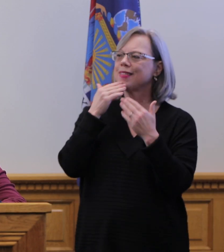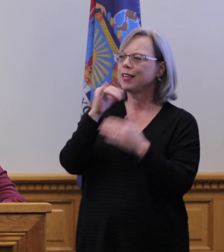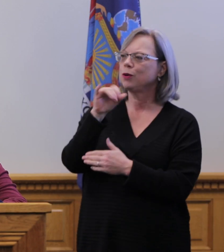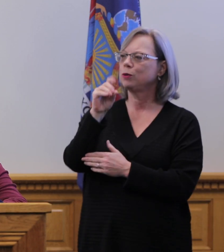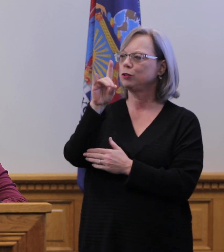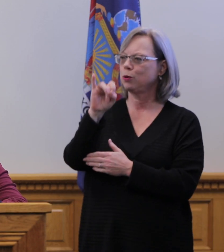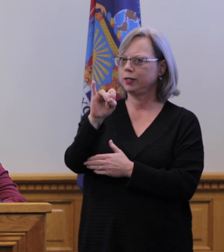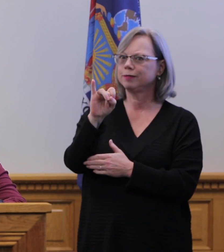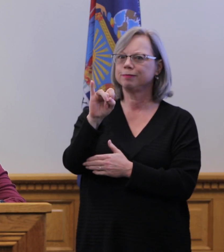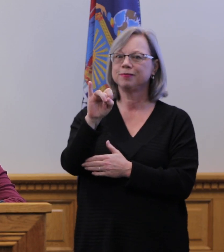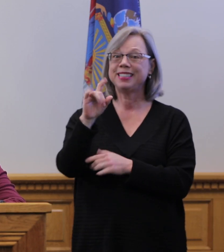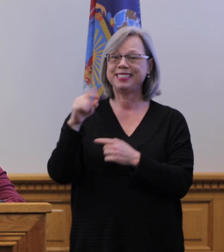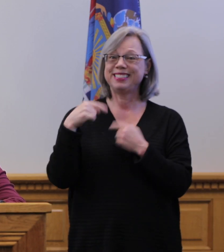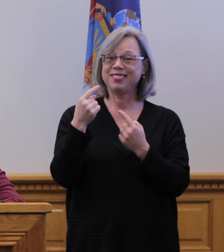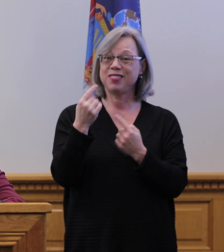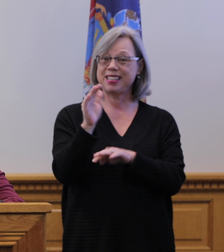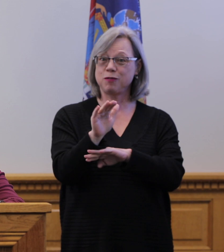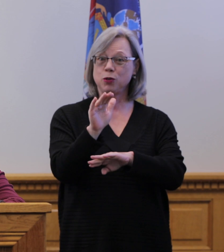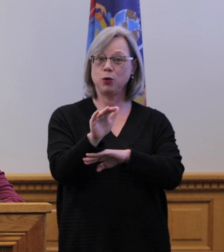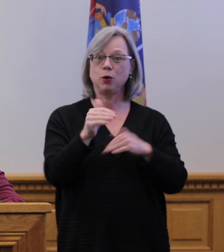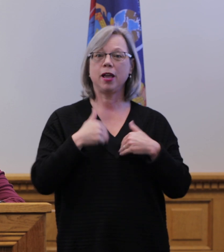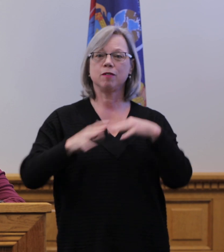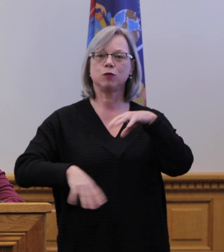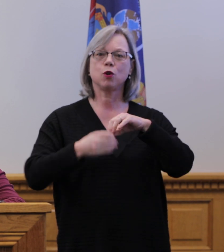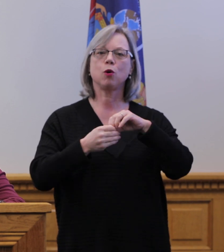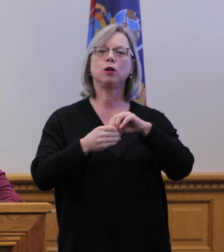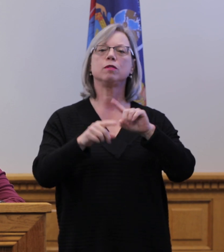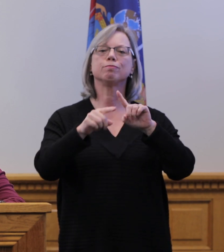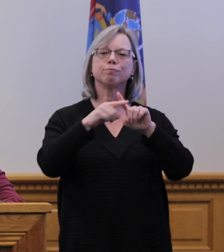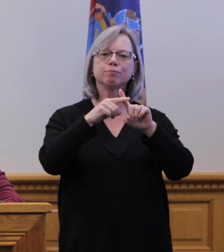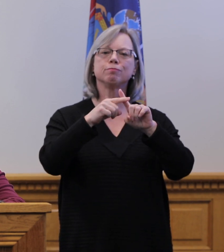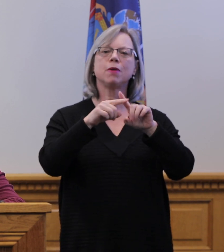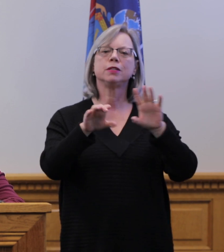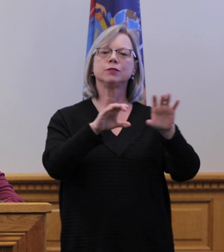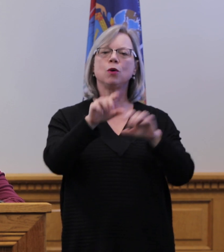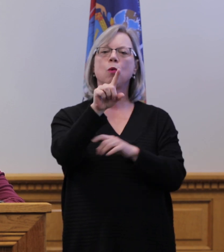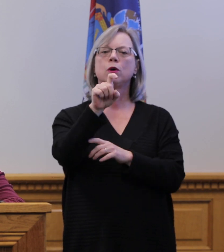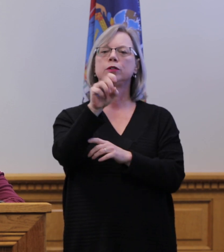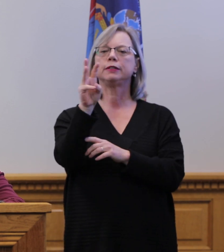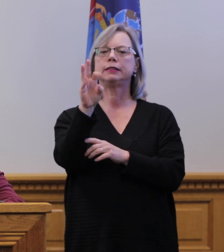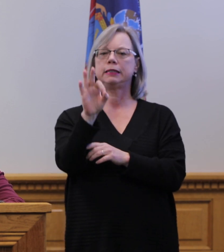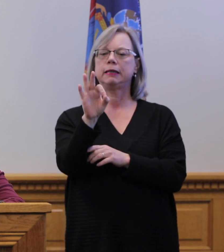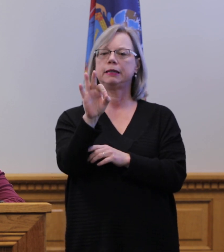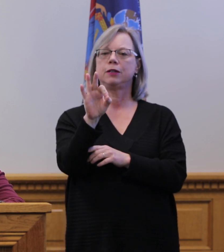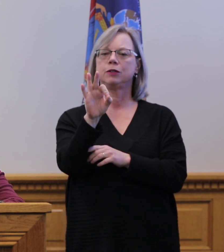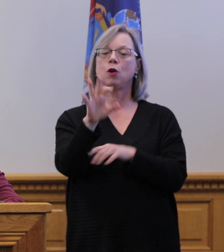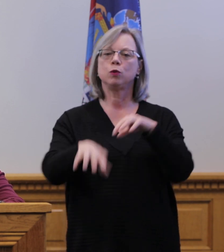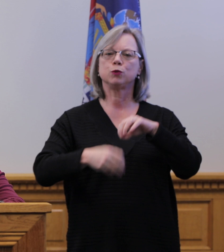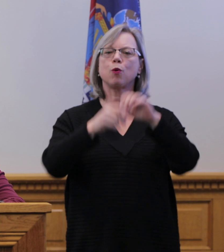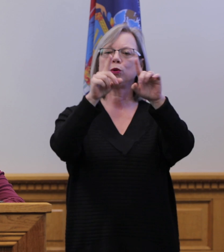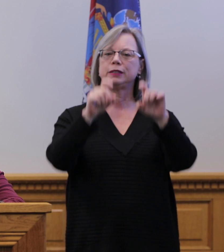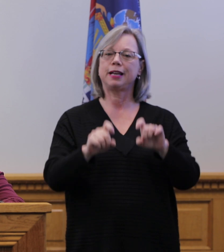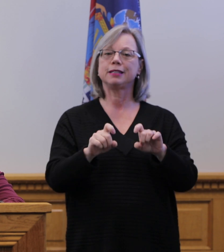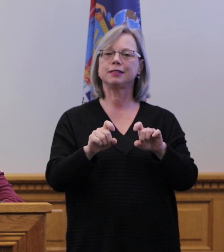Thank you, Jodi. As of this afternoon, we have total active positive cases of 169. Total